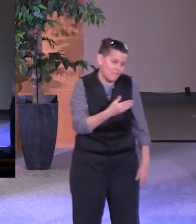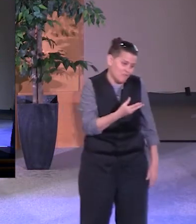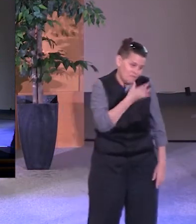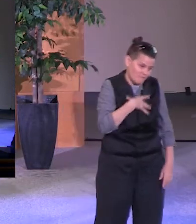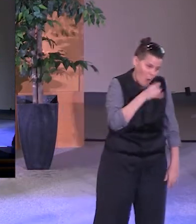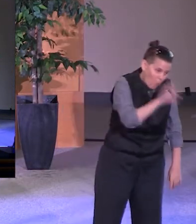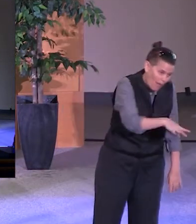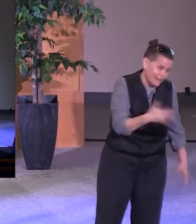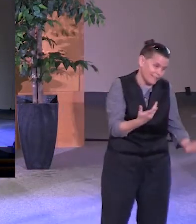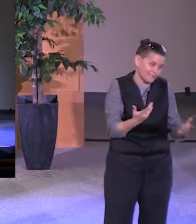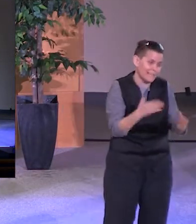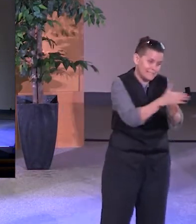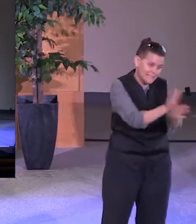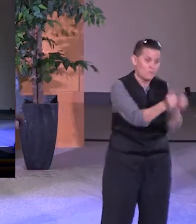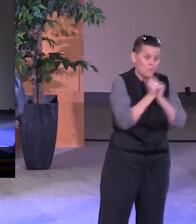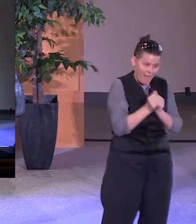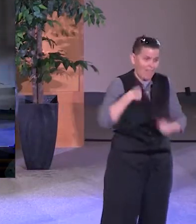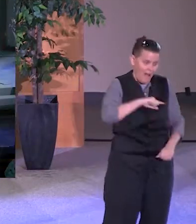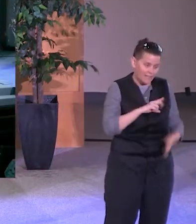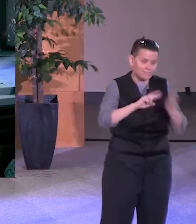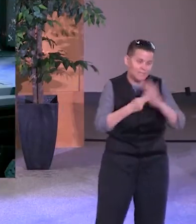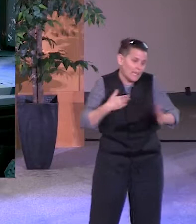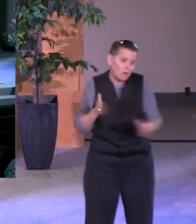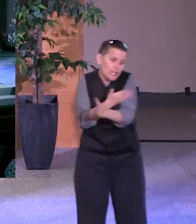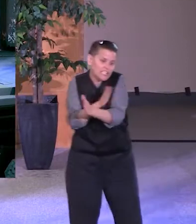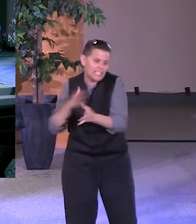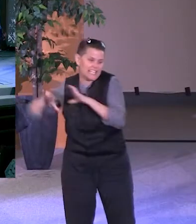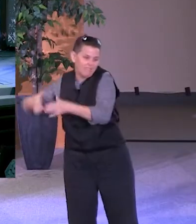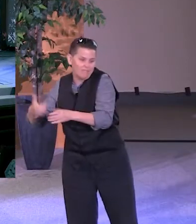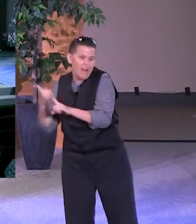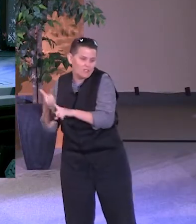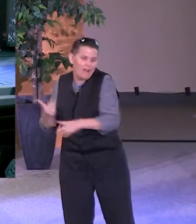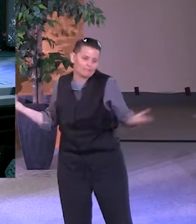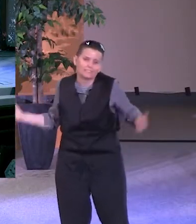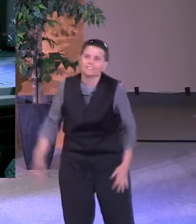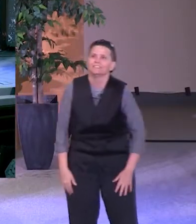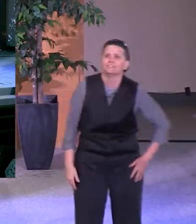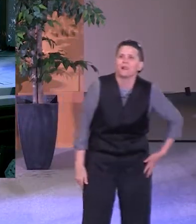Kind of, yeah.